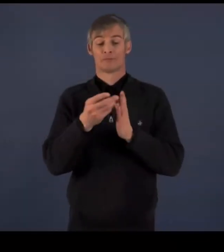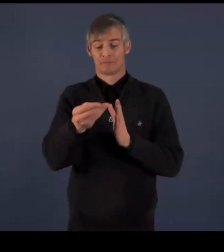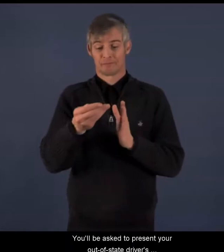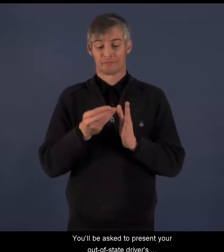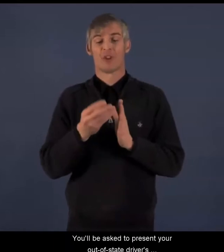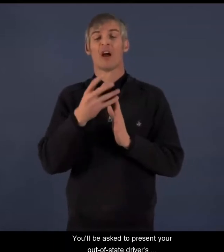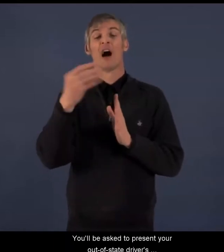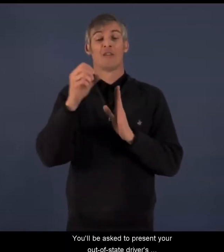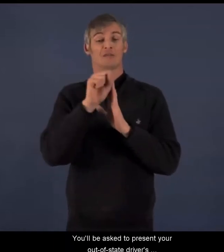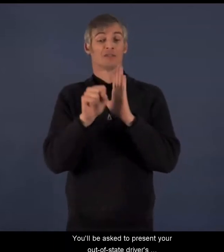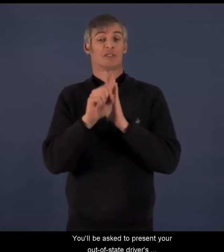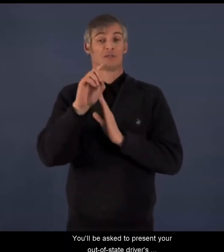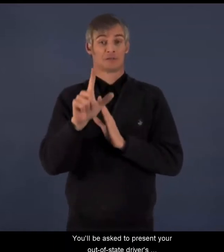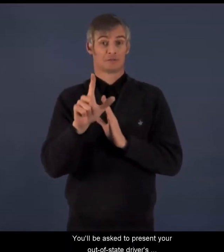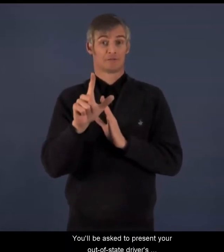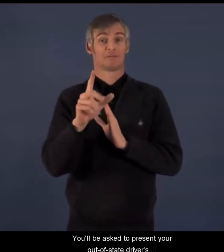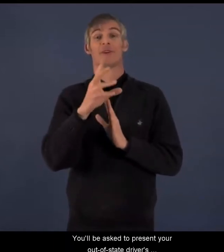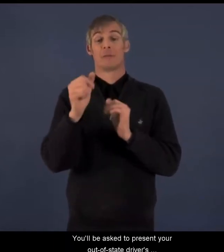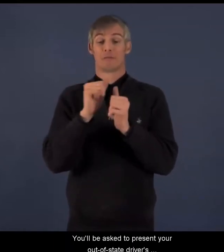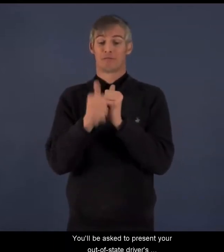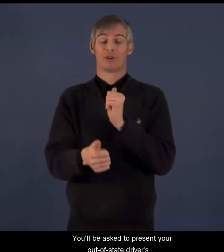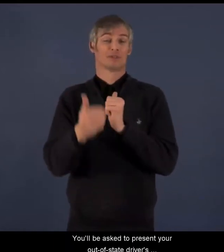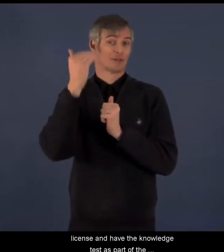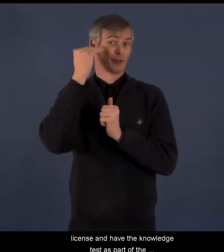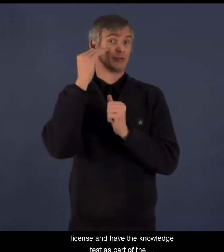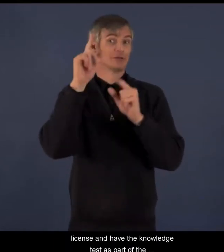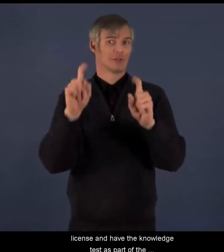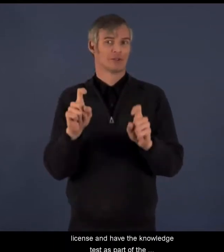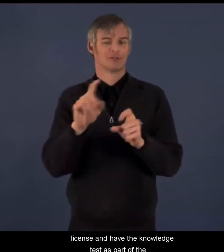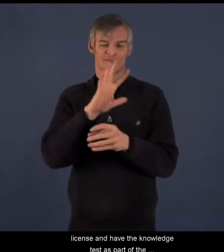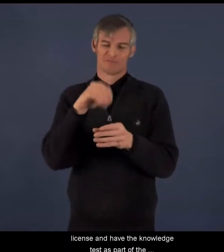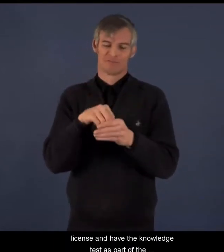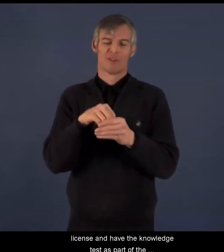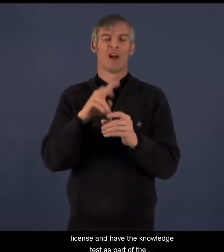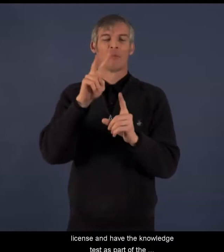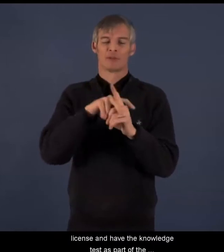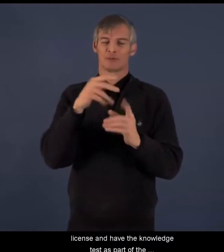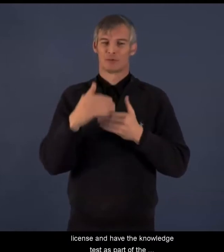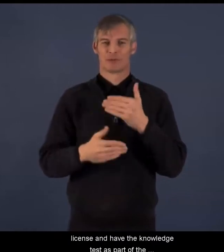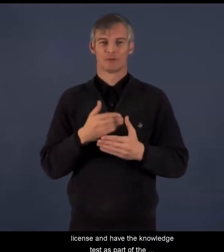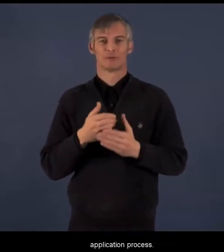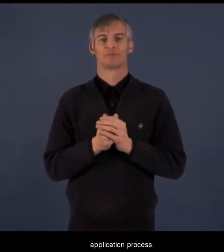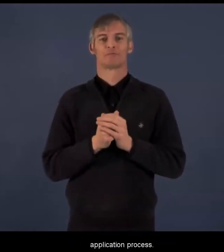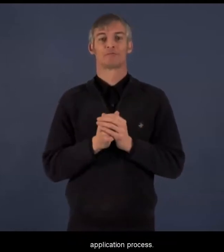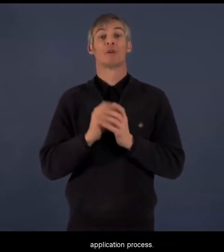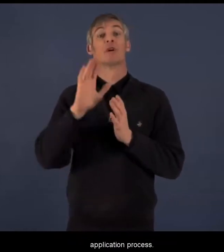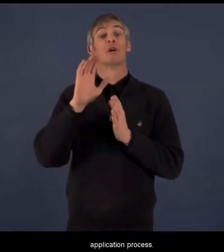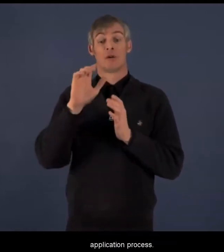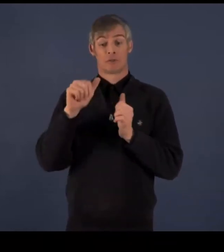You will be asked to present your out-of-state driver's license and pass a knowledge test as part of the application process.